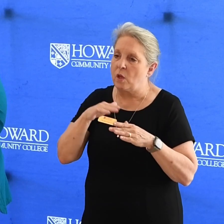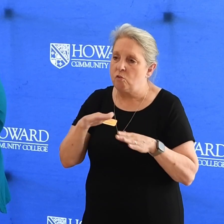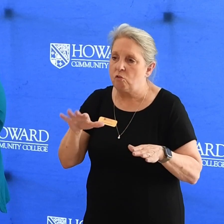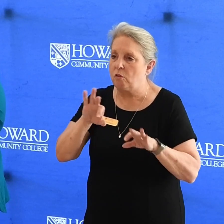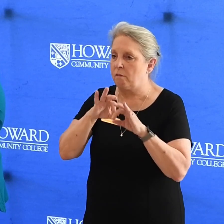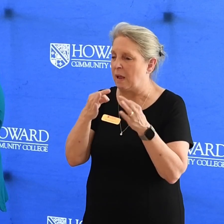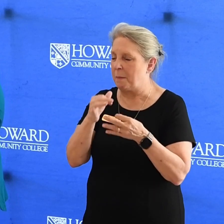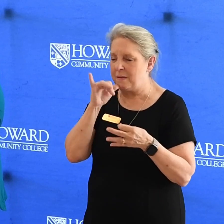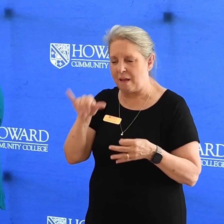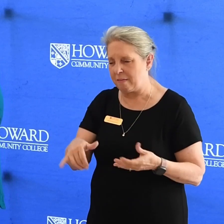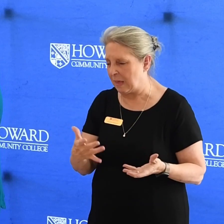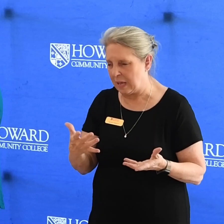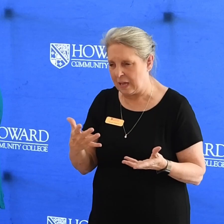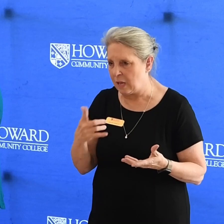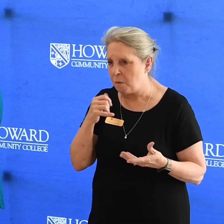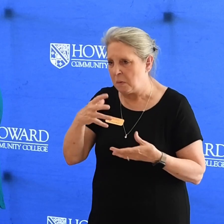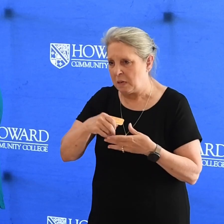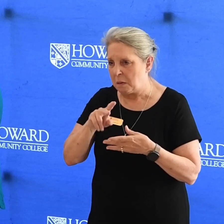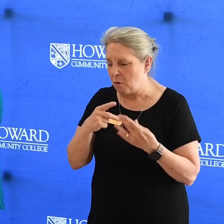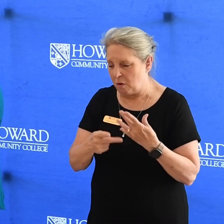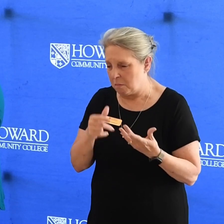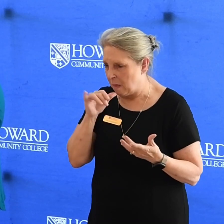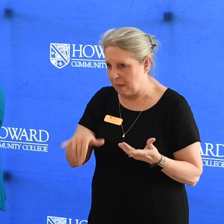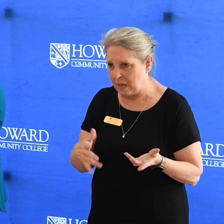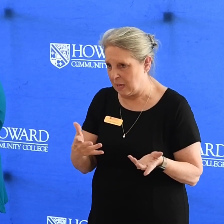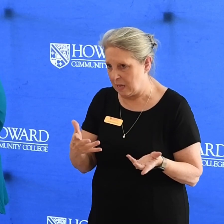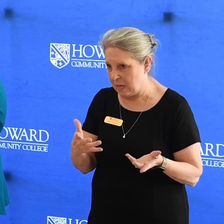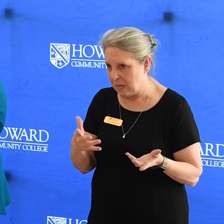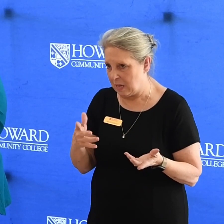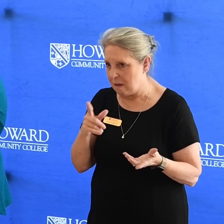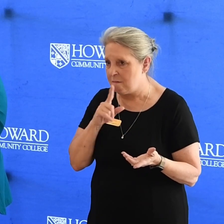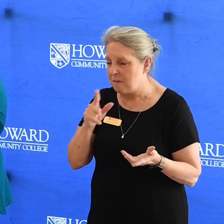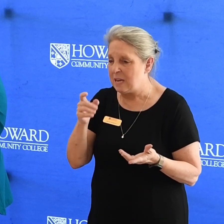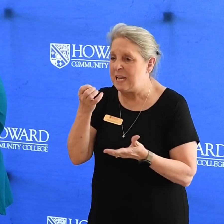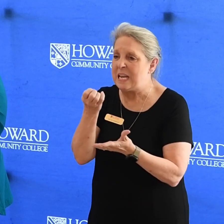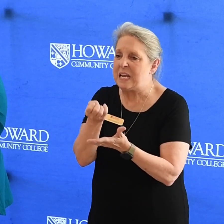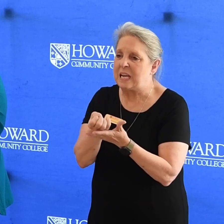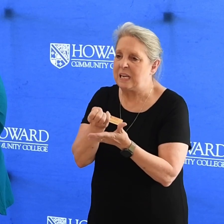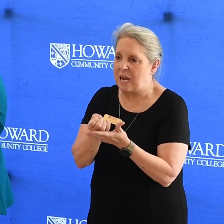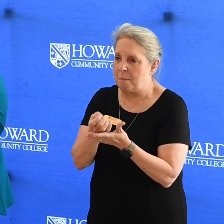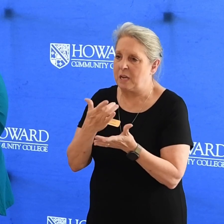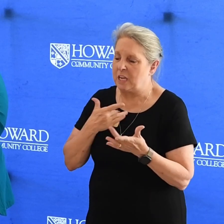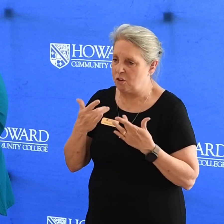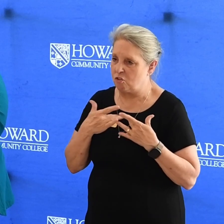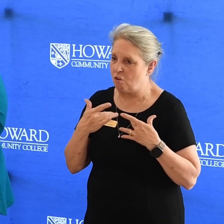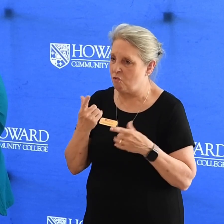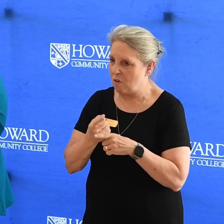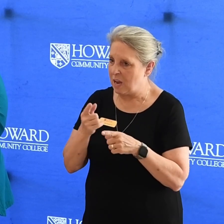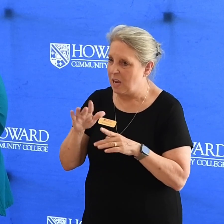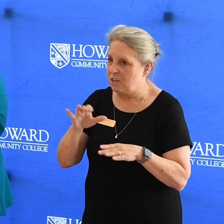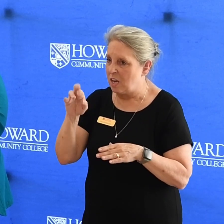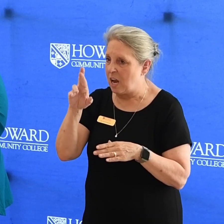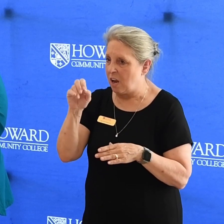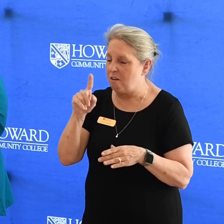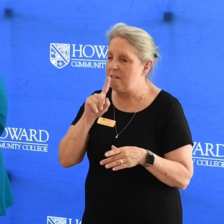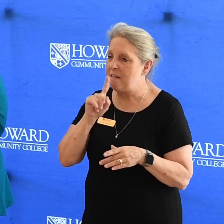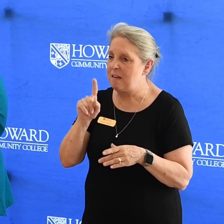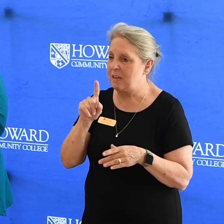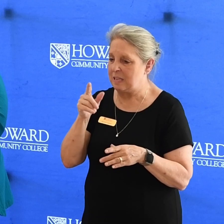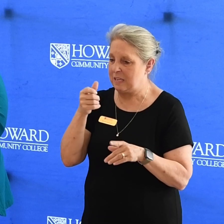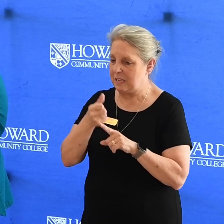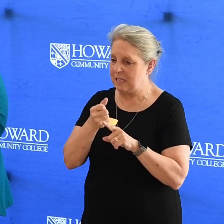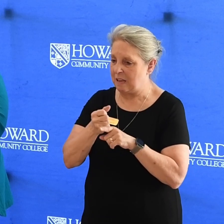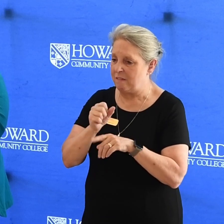and families participating in these programs. It's an economic issue, right? Childcare is the